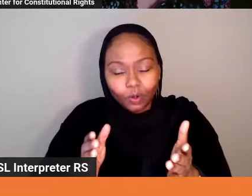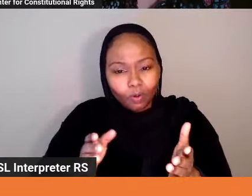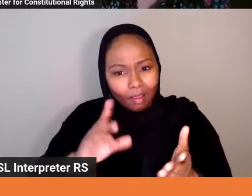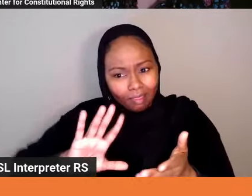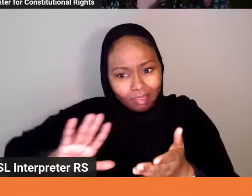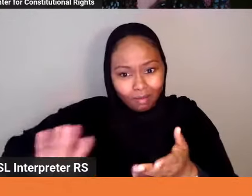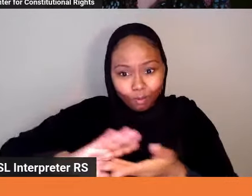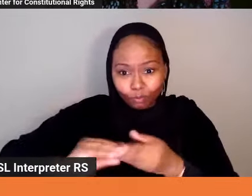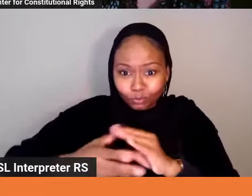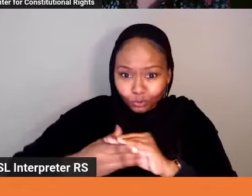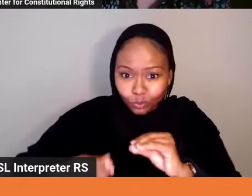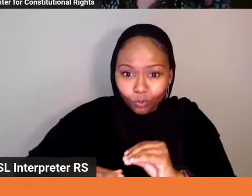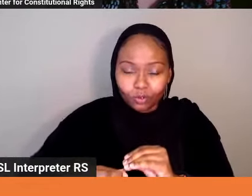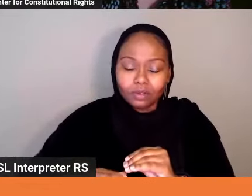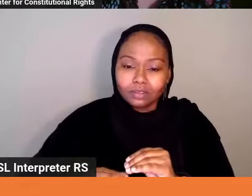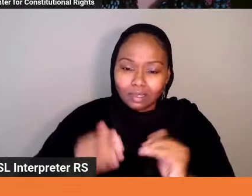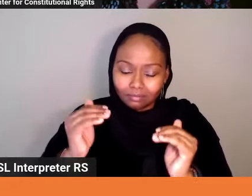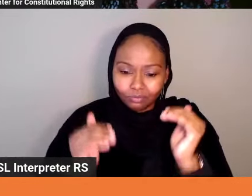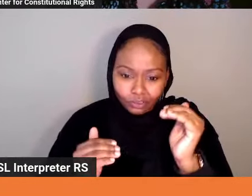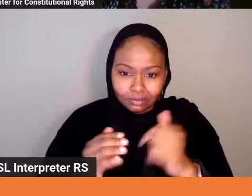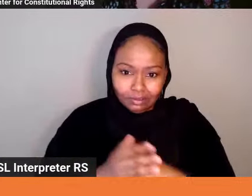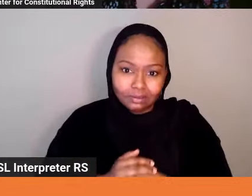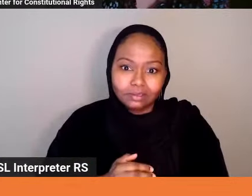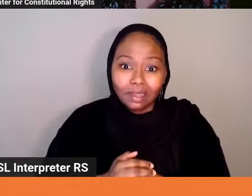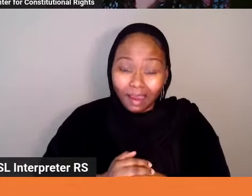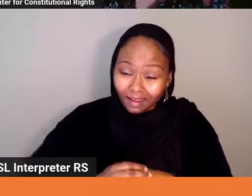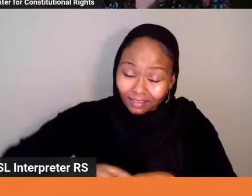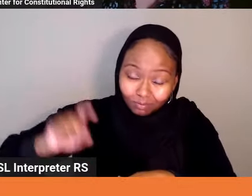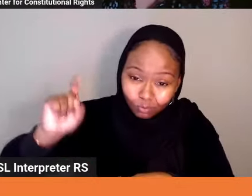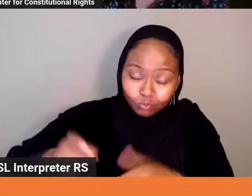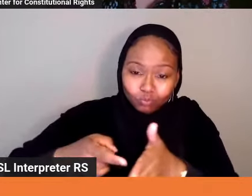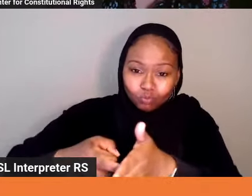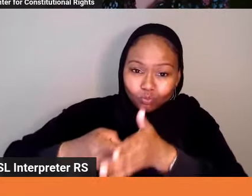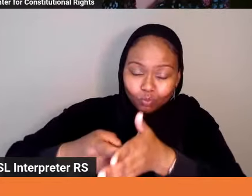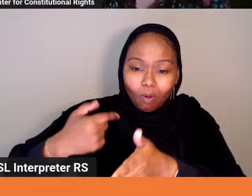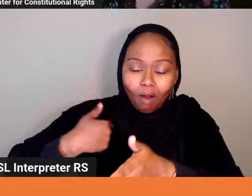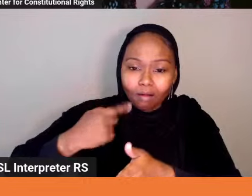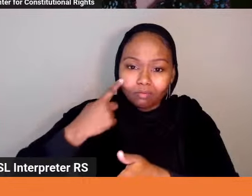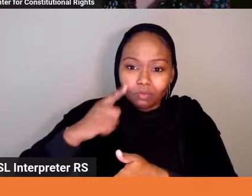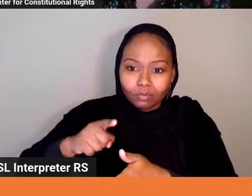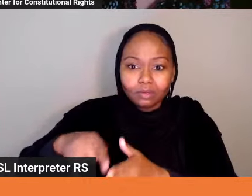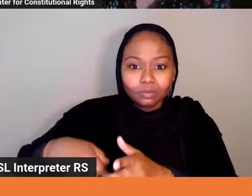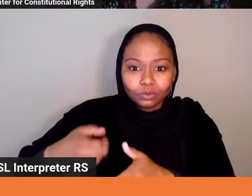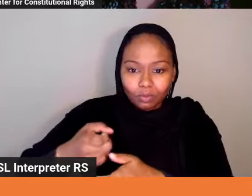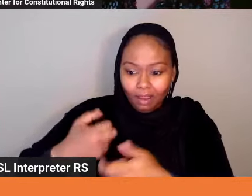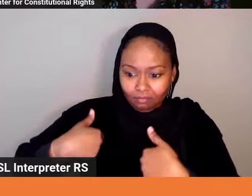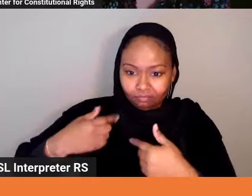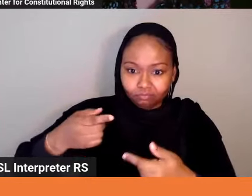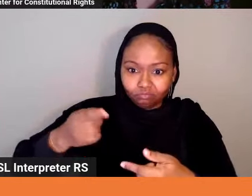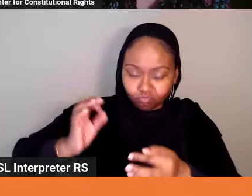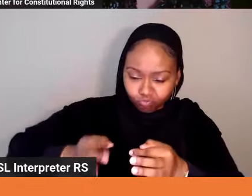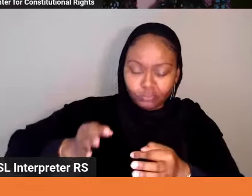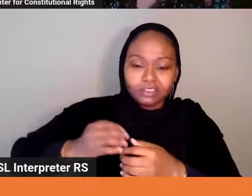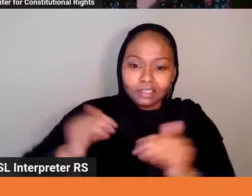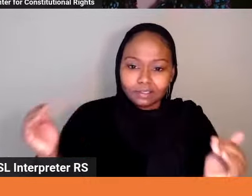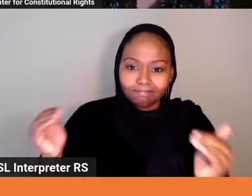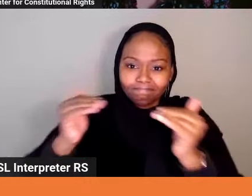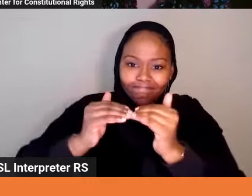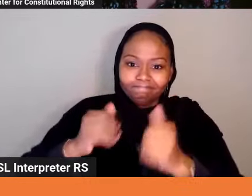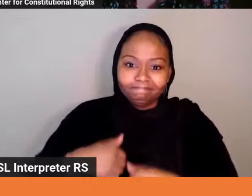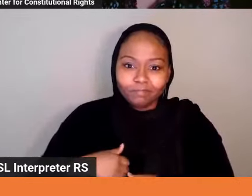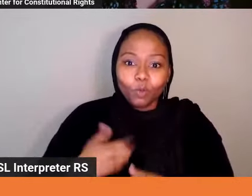the prison's closure, and called for accountability for torture and abuse. We have accomplished so much